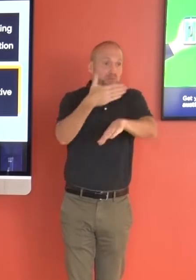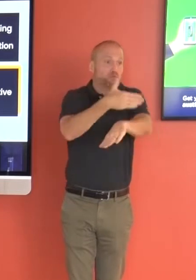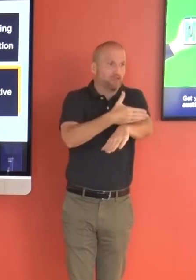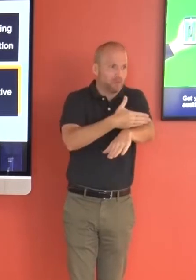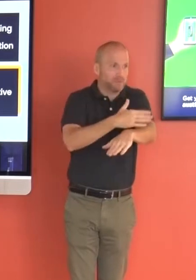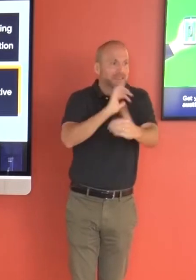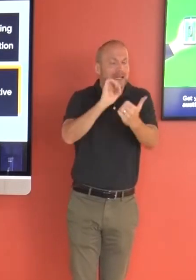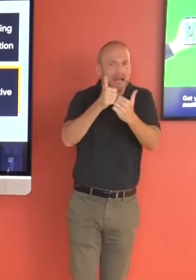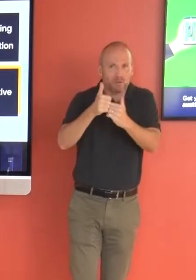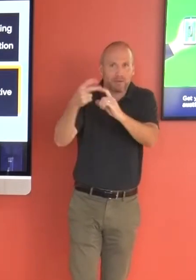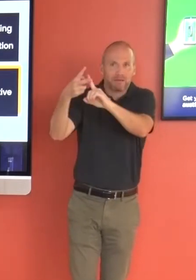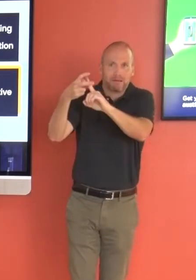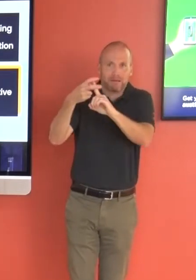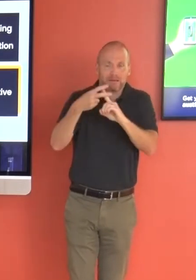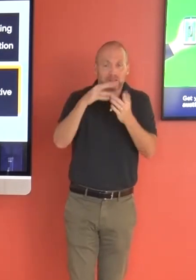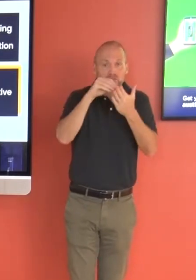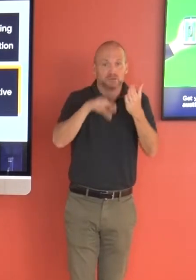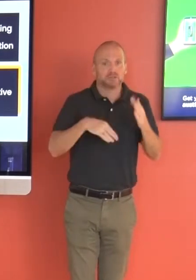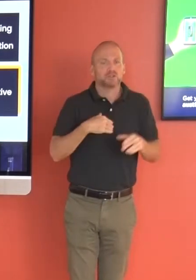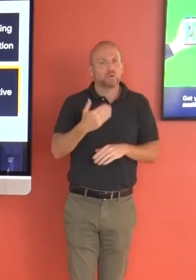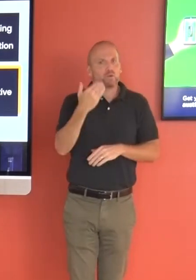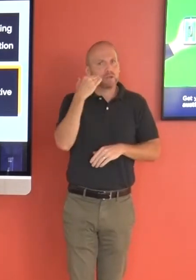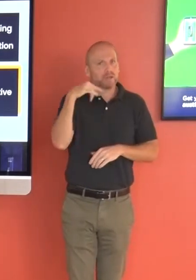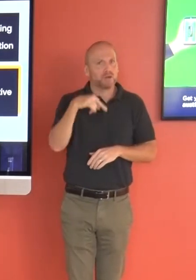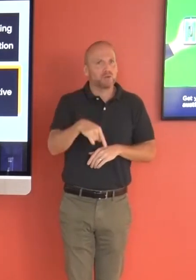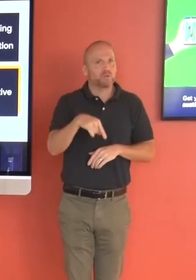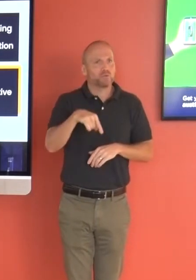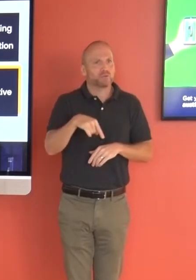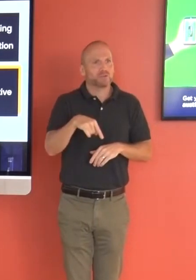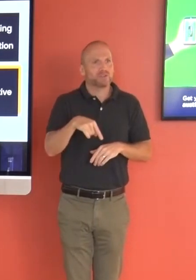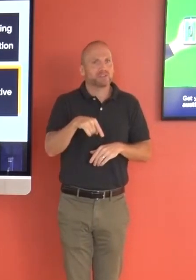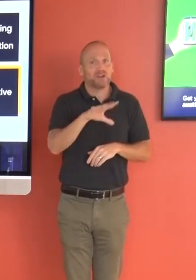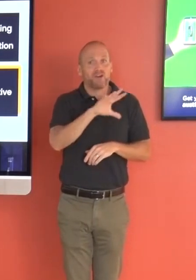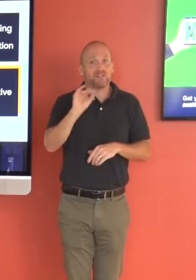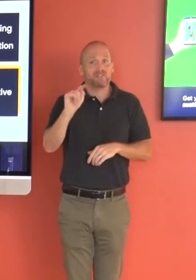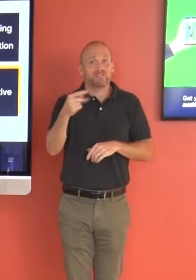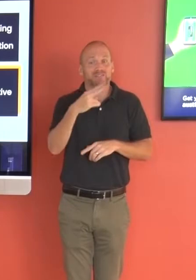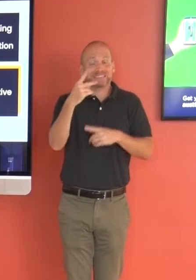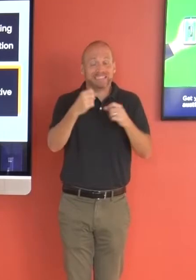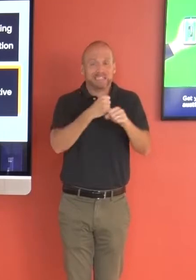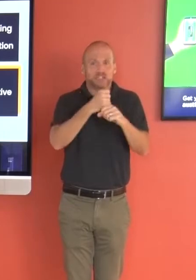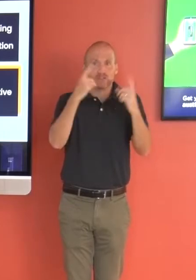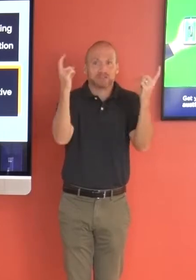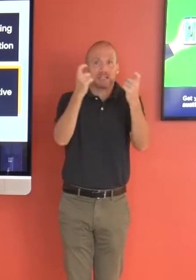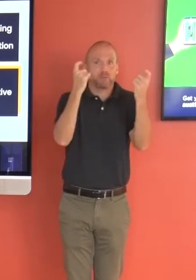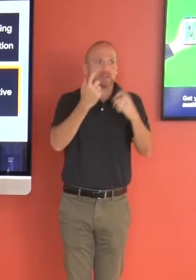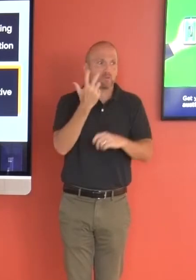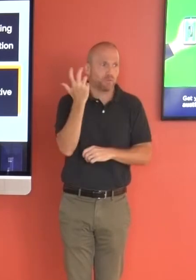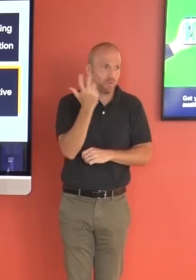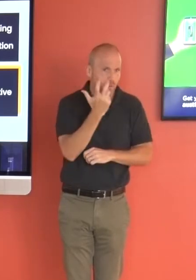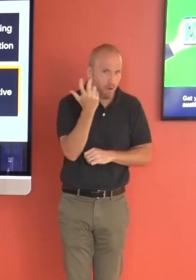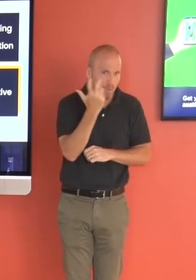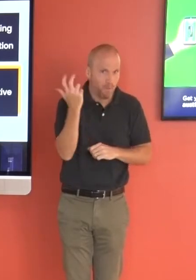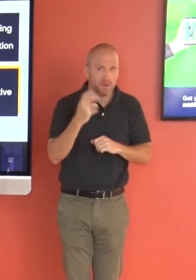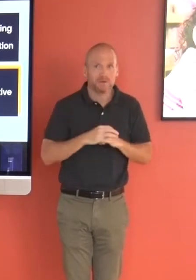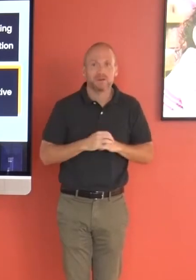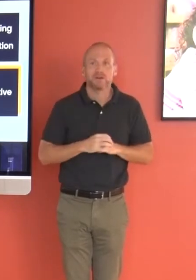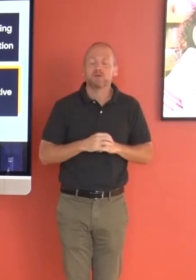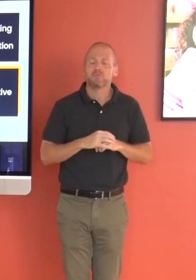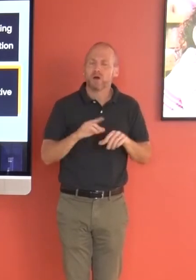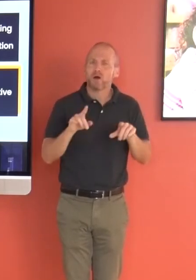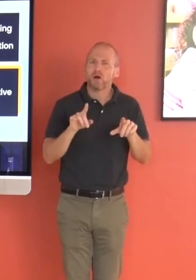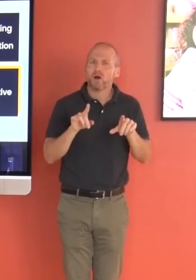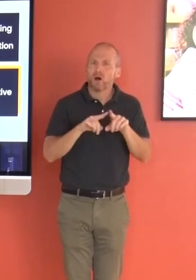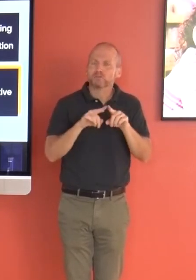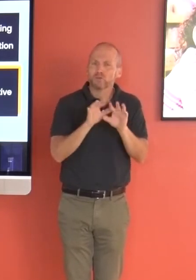So we all know we're celebrating, we're going into our 50th year celebration, and that's amazing. But we wanna make sure